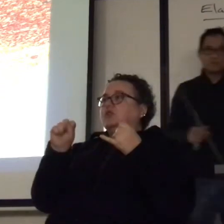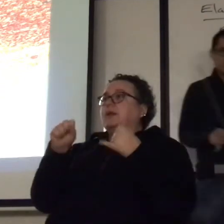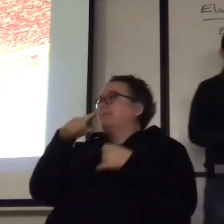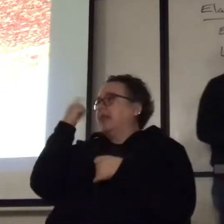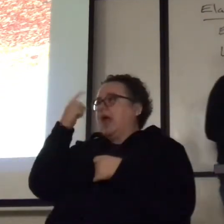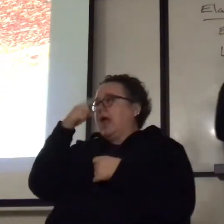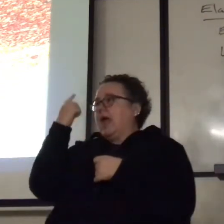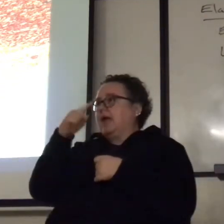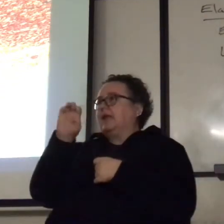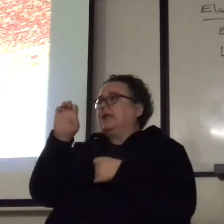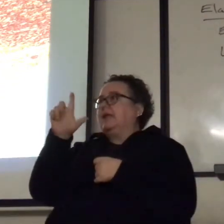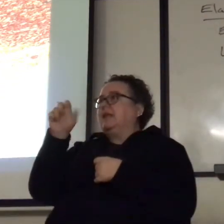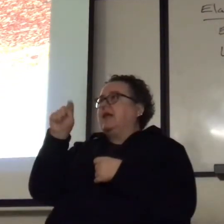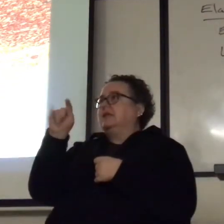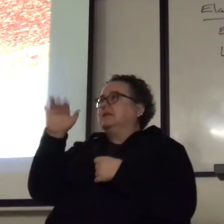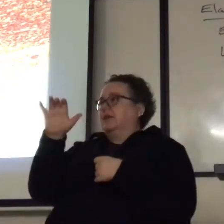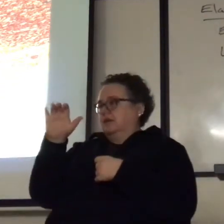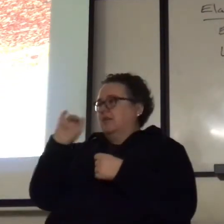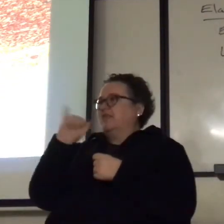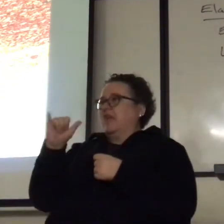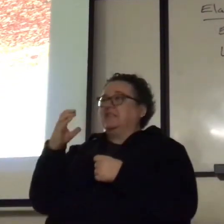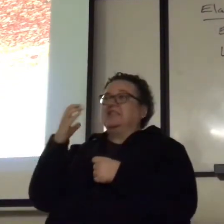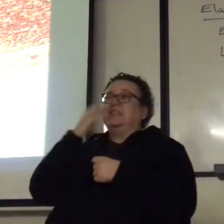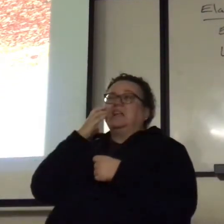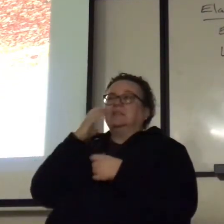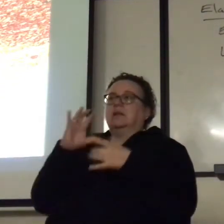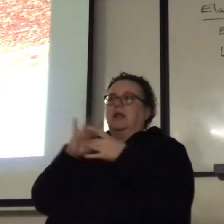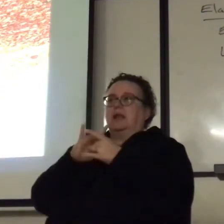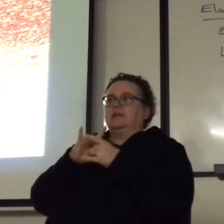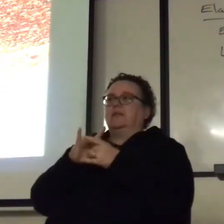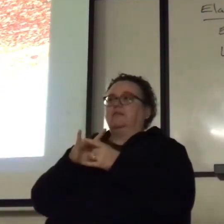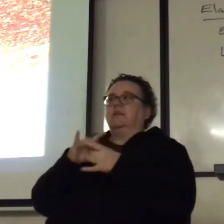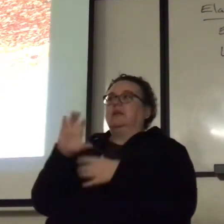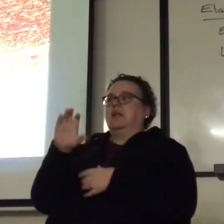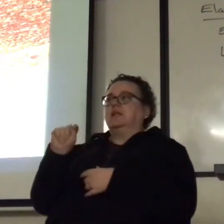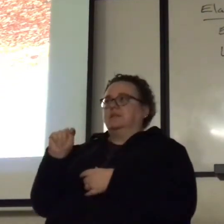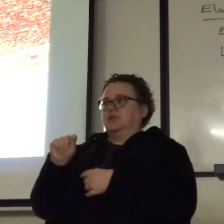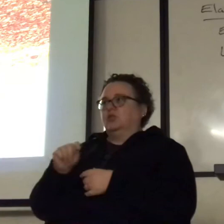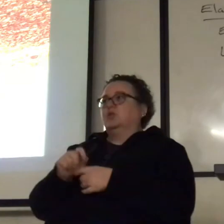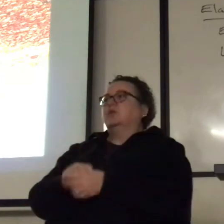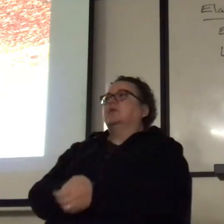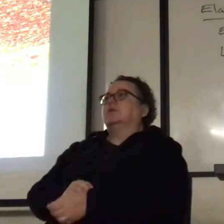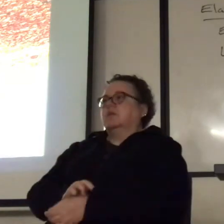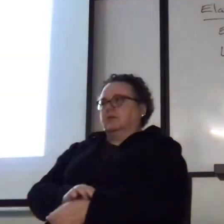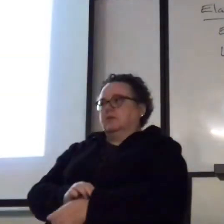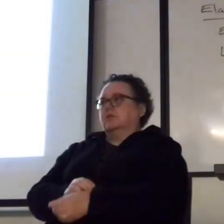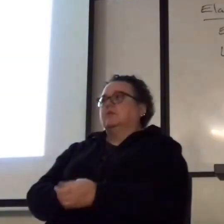connective tissue.